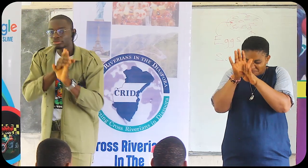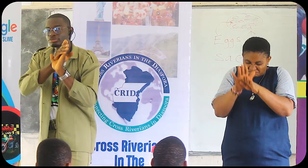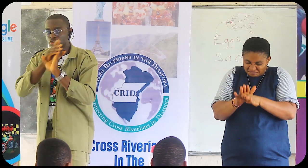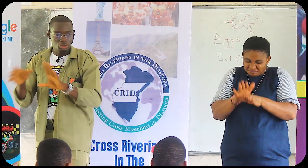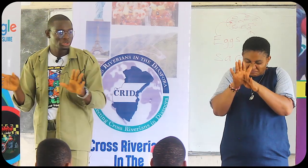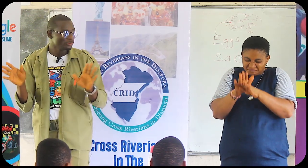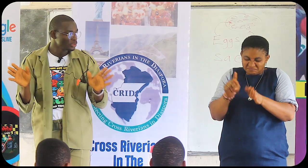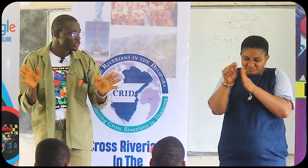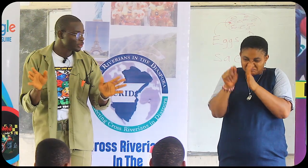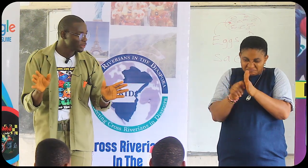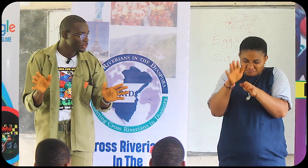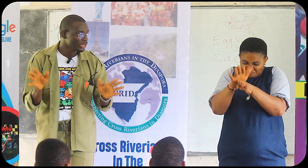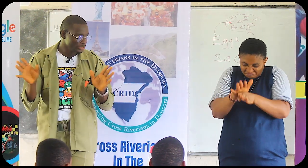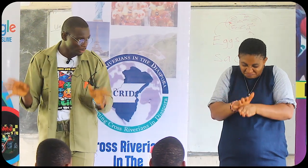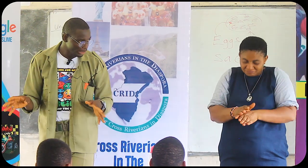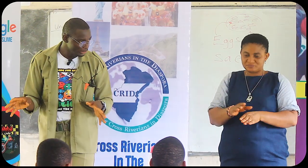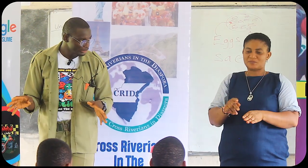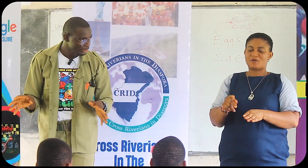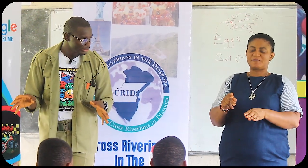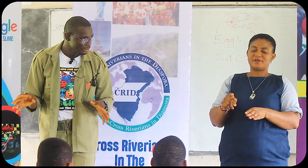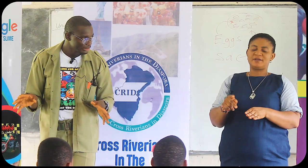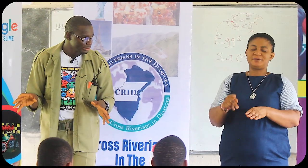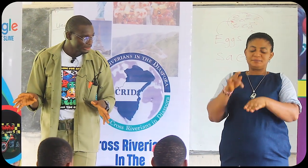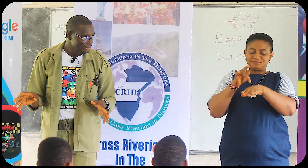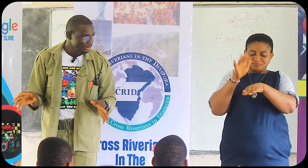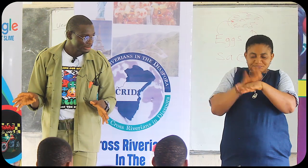total reduction of mosquito population in Japan.